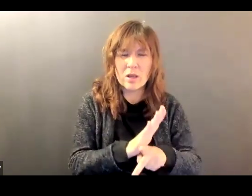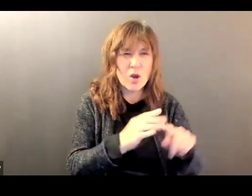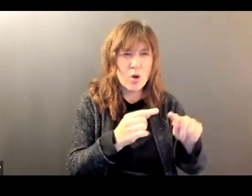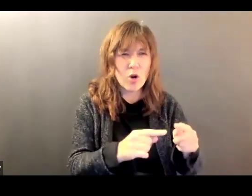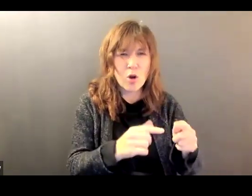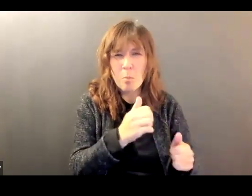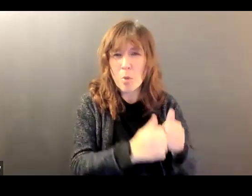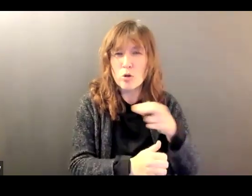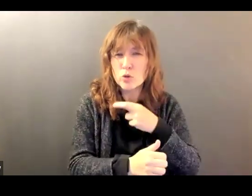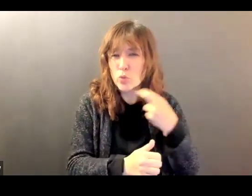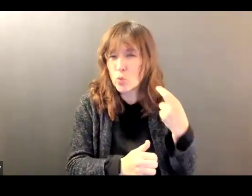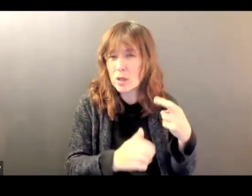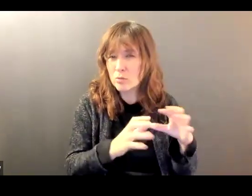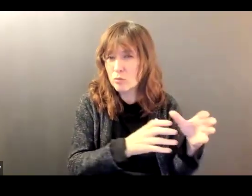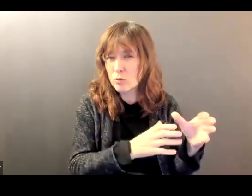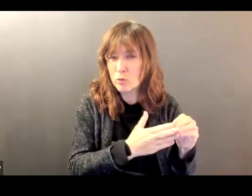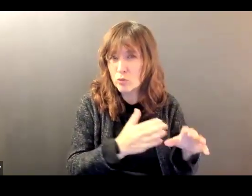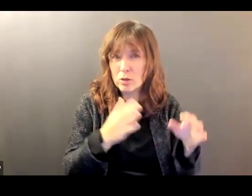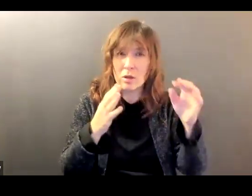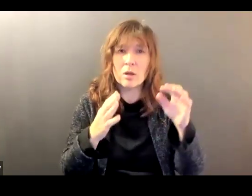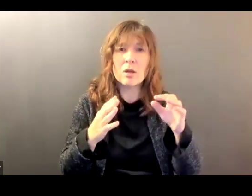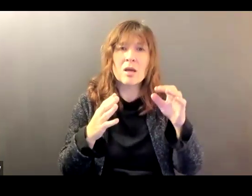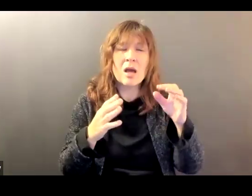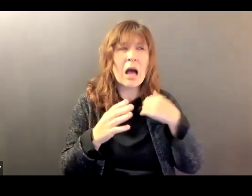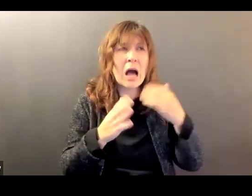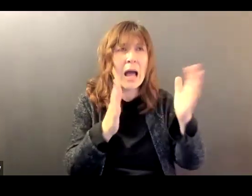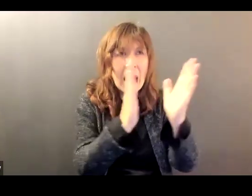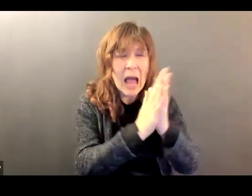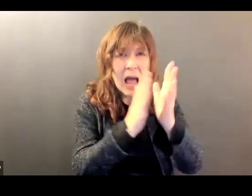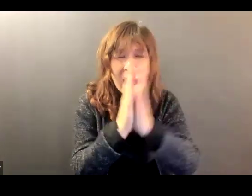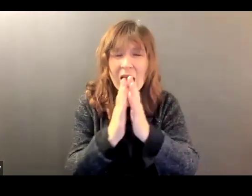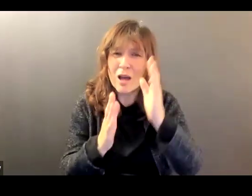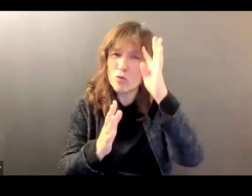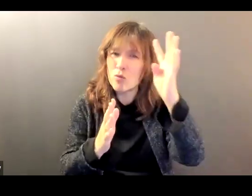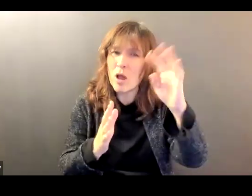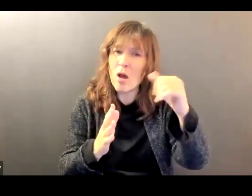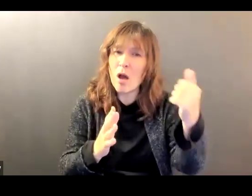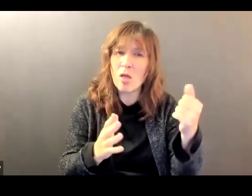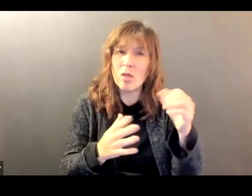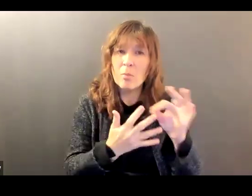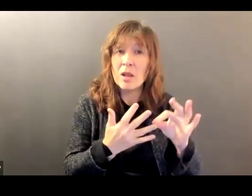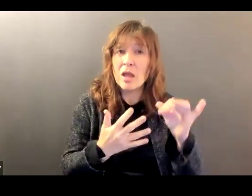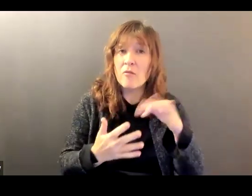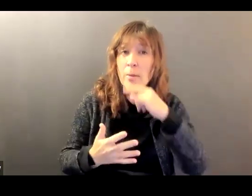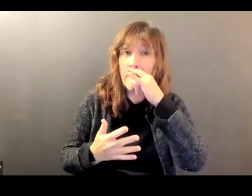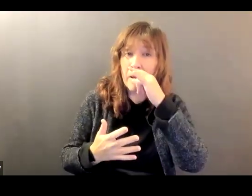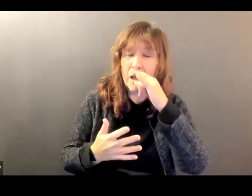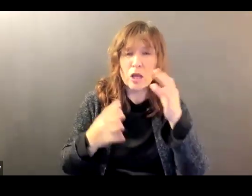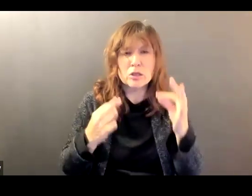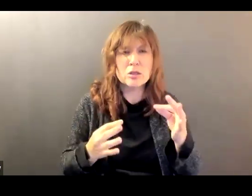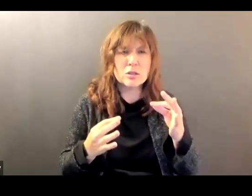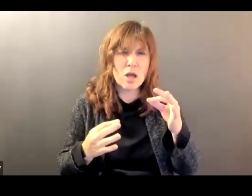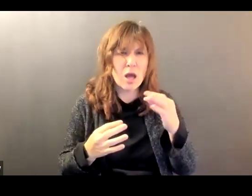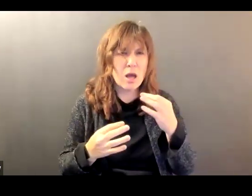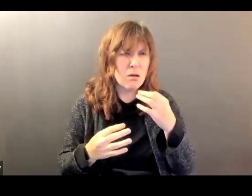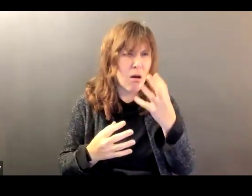populations. I implore you to think further of more creative options. If my kid threw a temper tantrum, all three of them, I can't